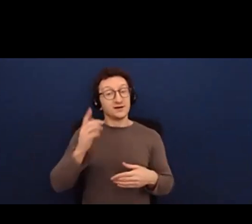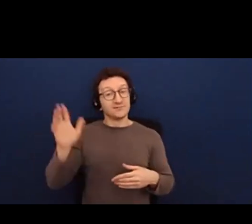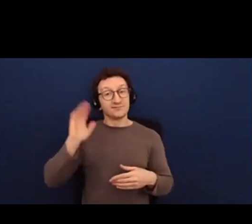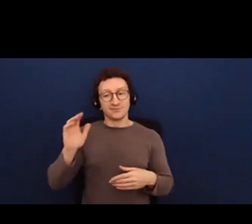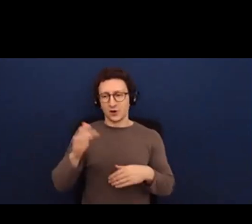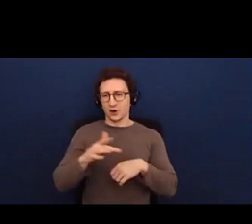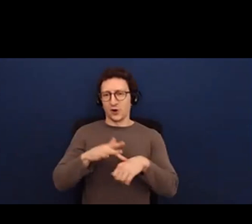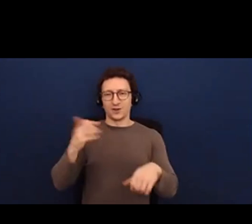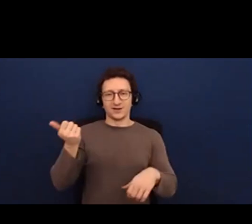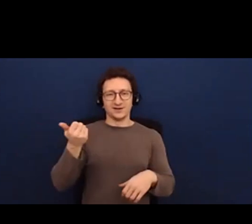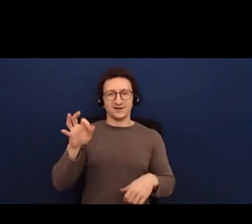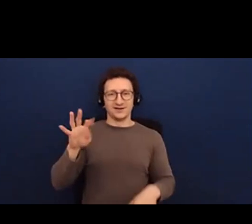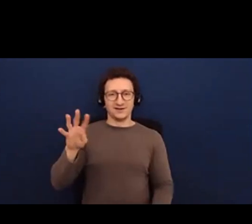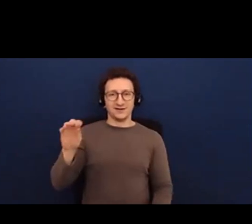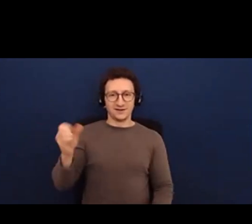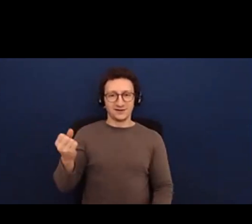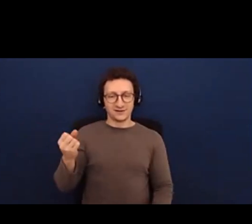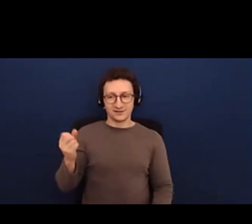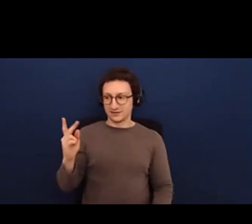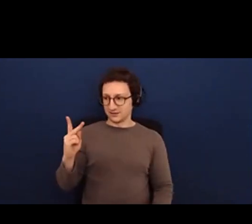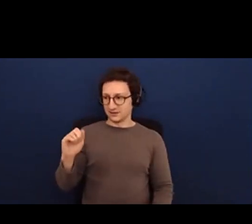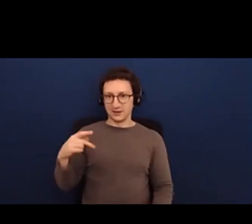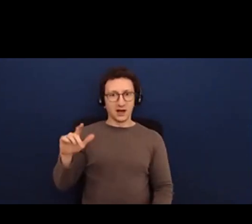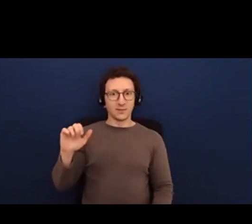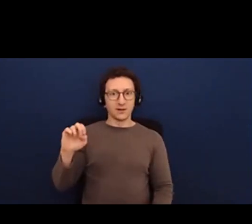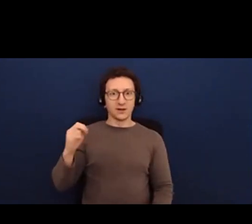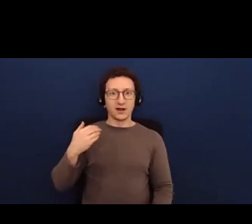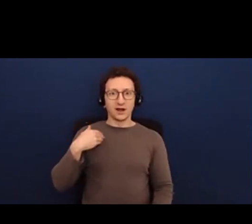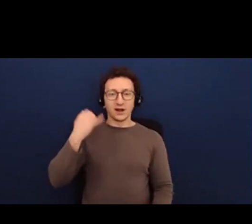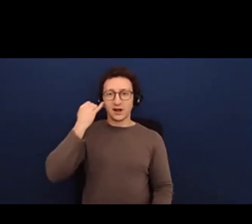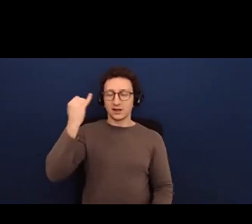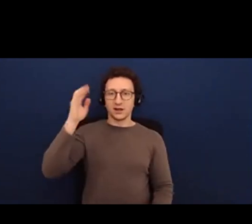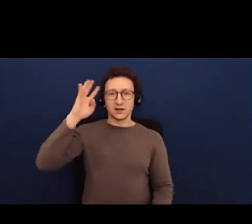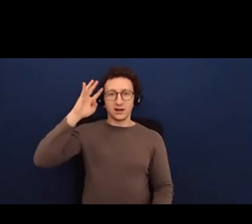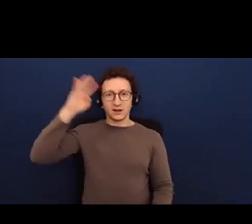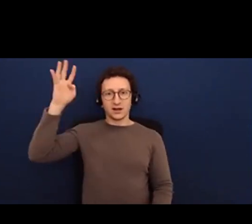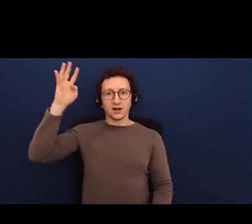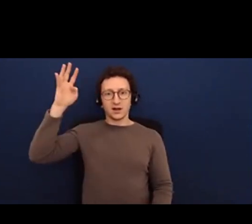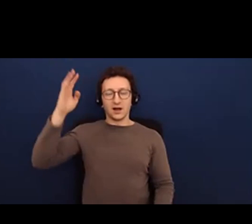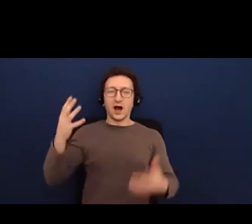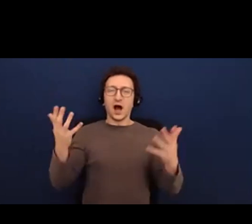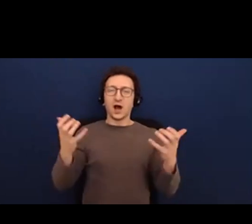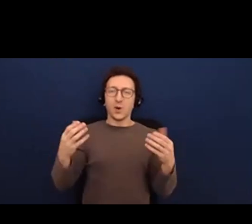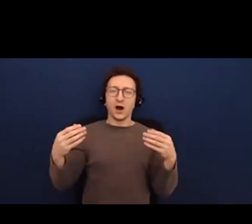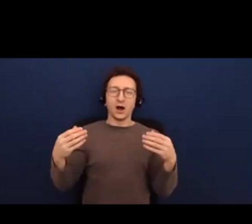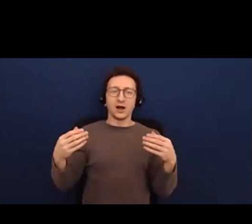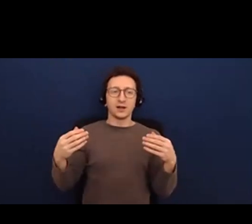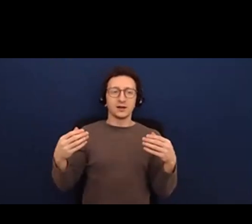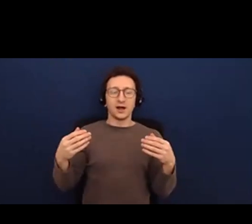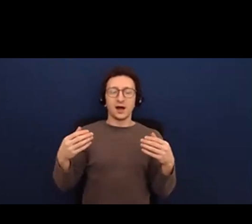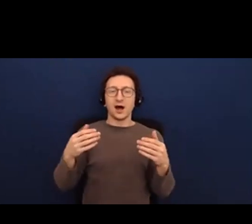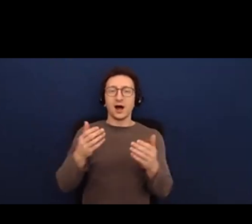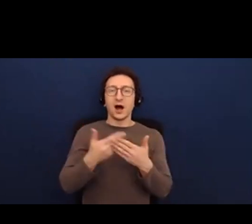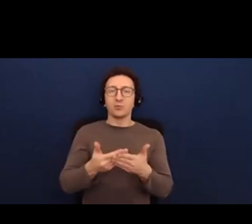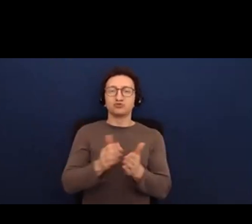early 1940s, Kaplan had the very radical idea of having a loose leaf prayer book,